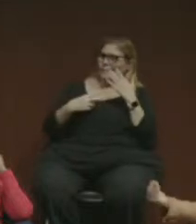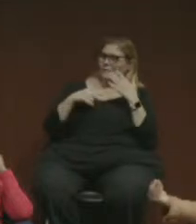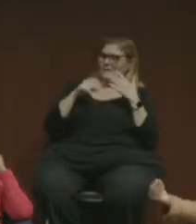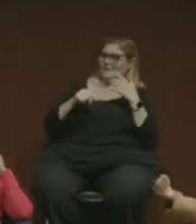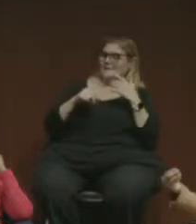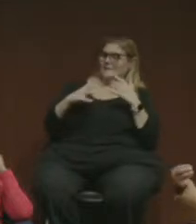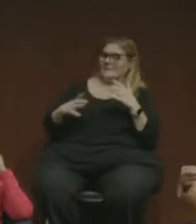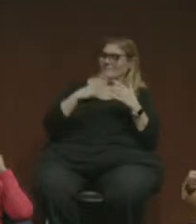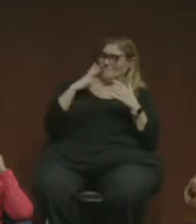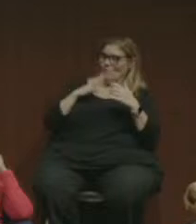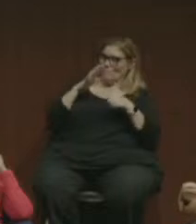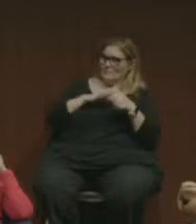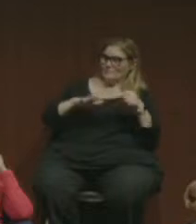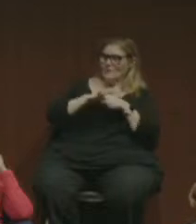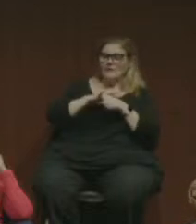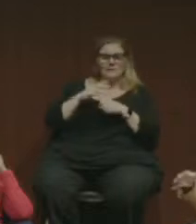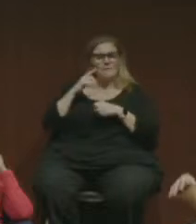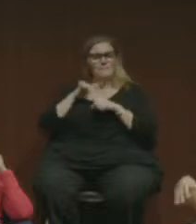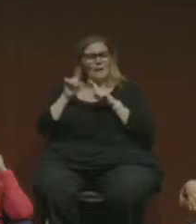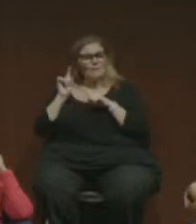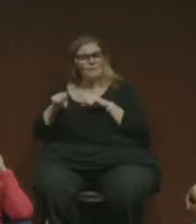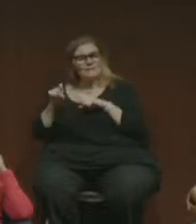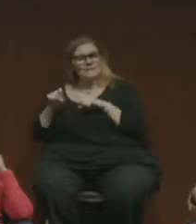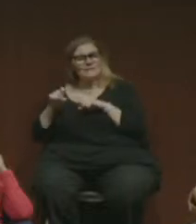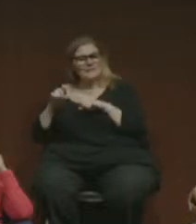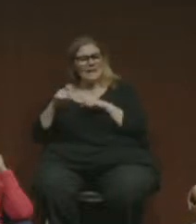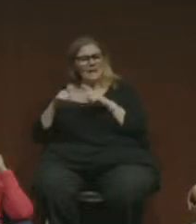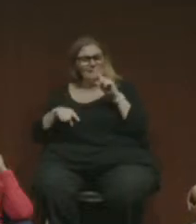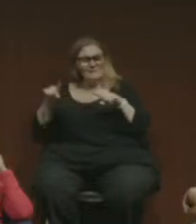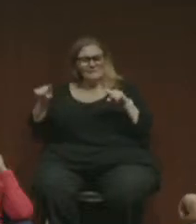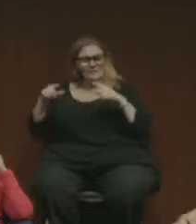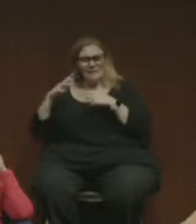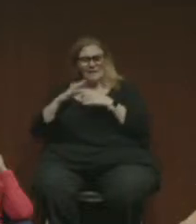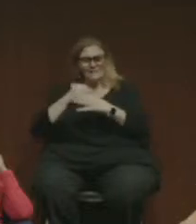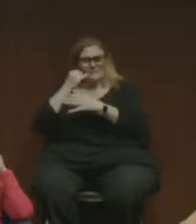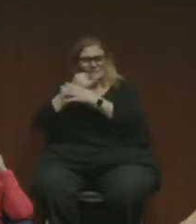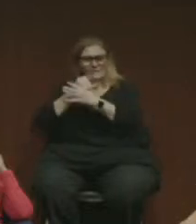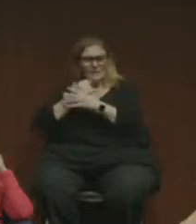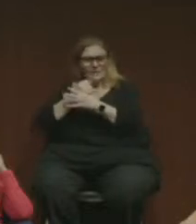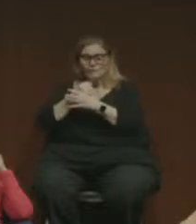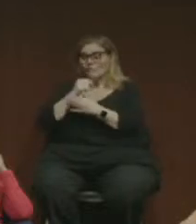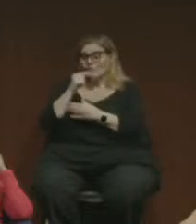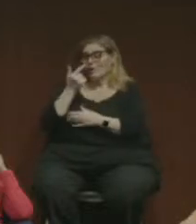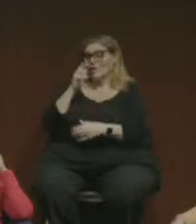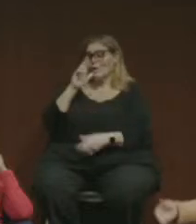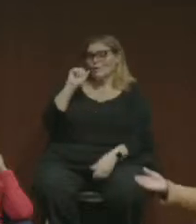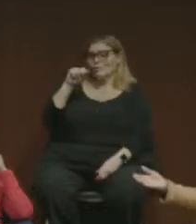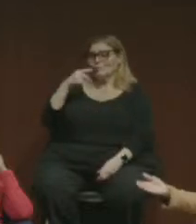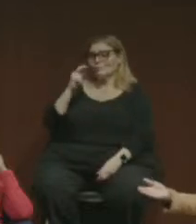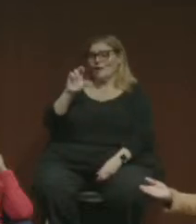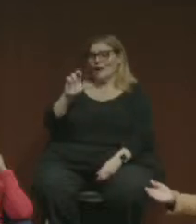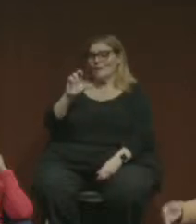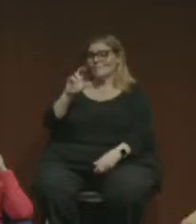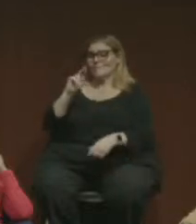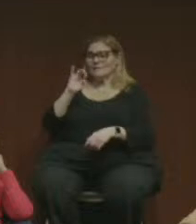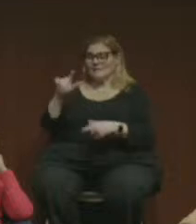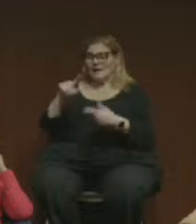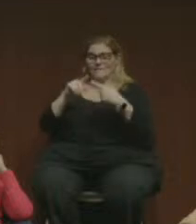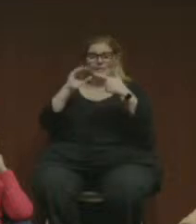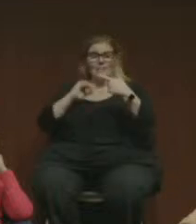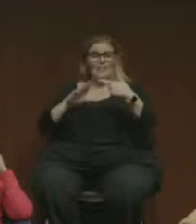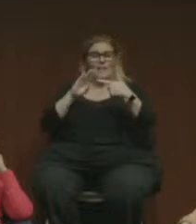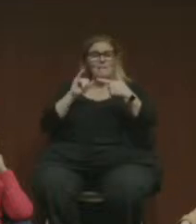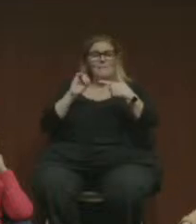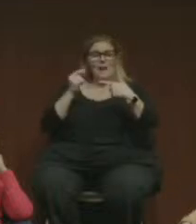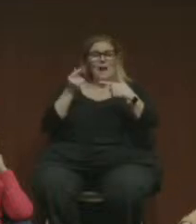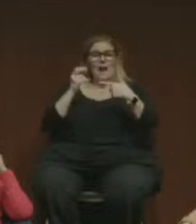formal spaces, but you also engage in all kinds of spaces of intervention, a graphic novel, a biography, right, at the